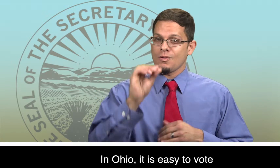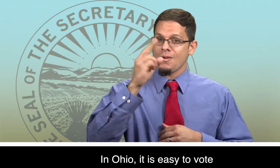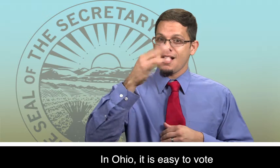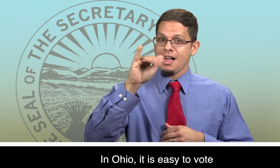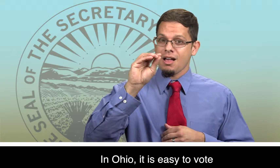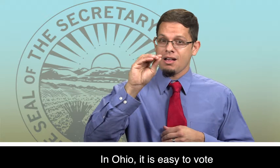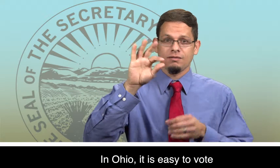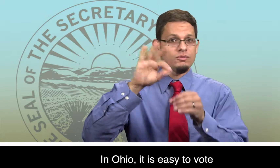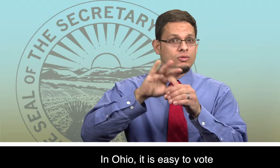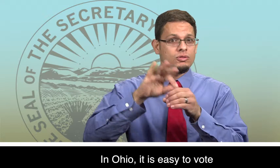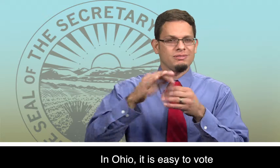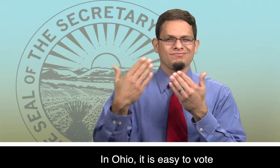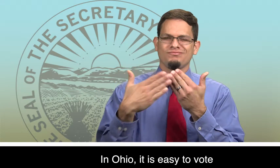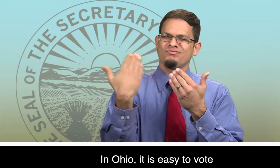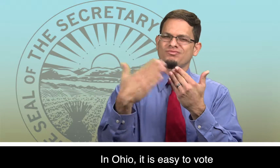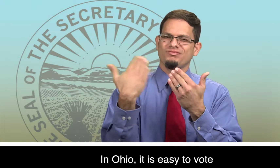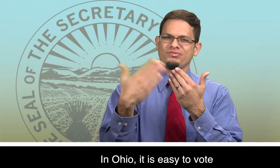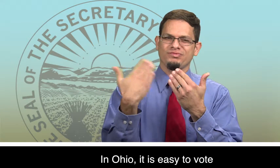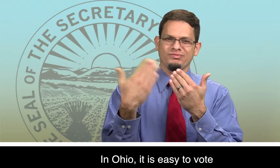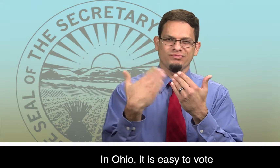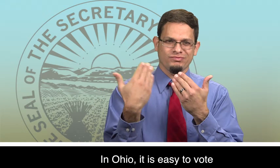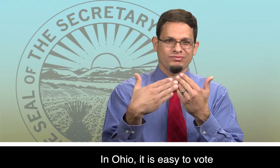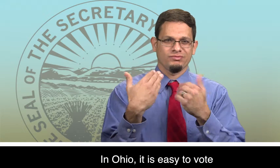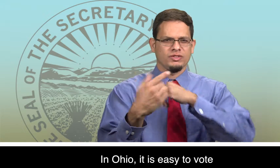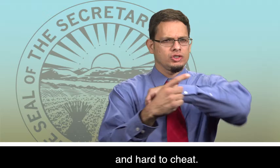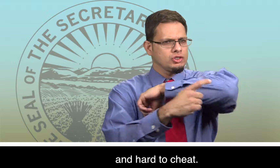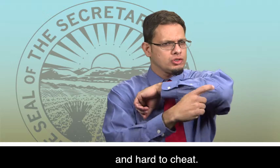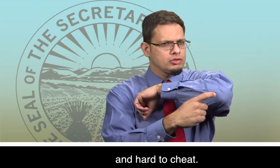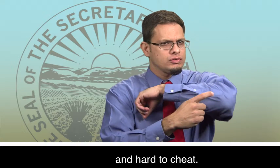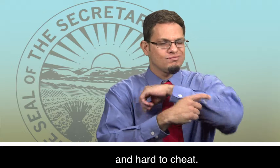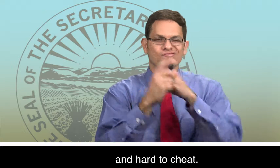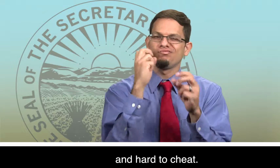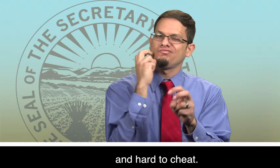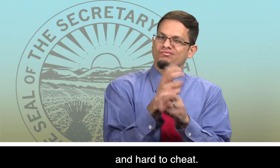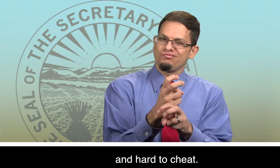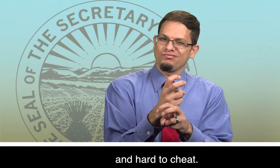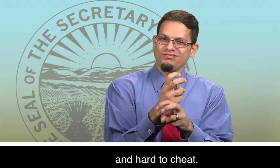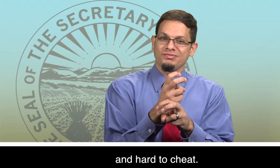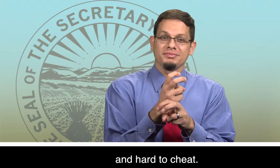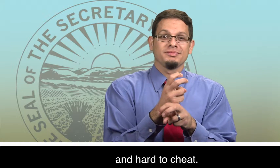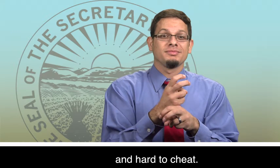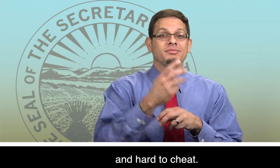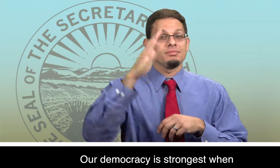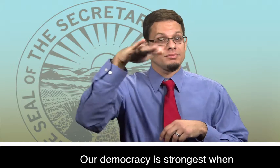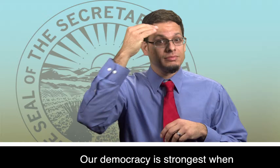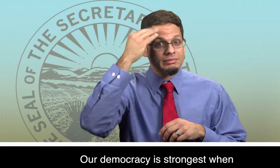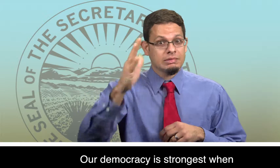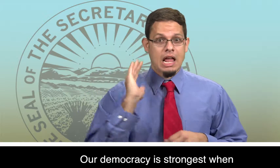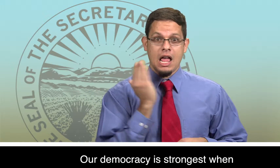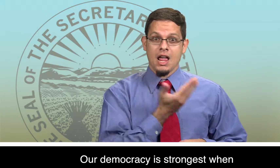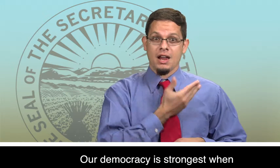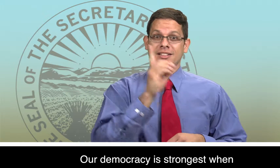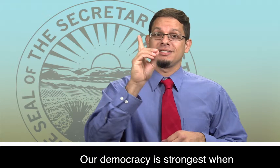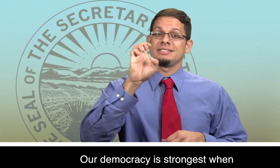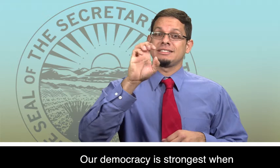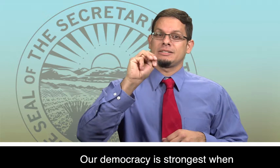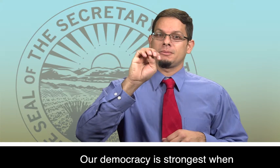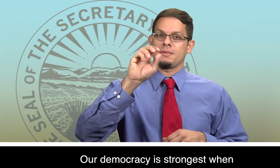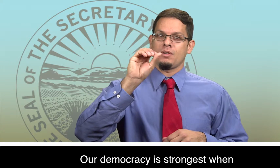In Ohio, it is easy to vote and hard to cheat. Our democracy is strongest